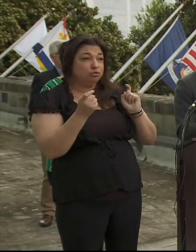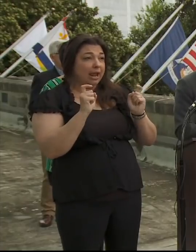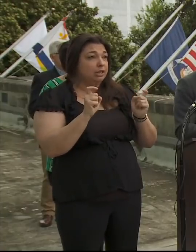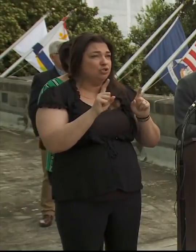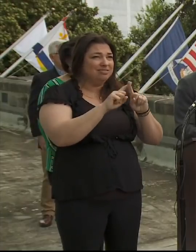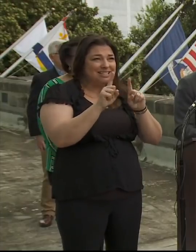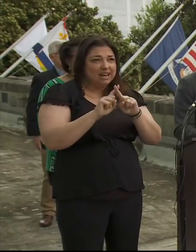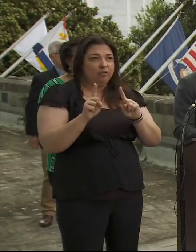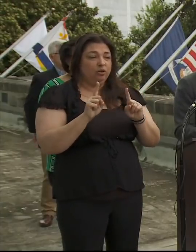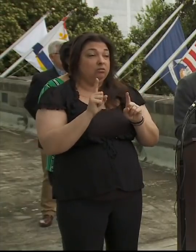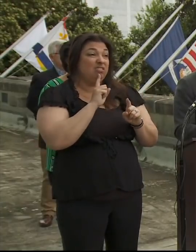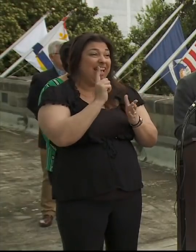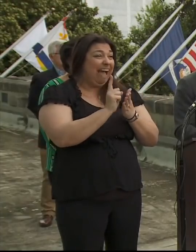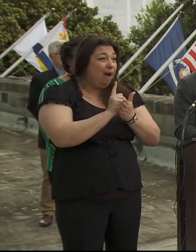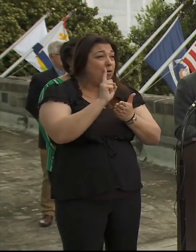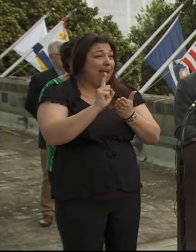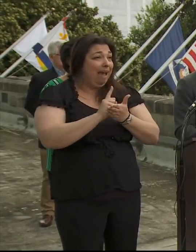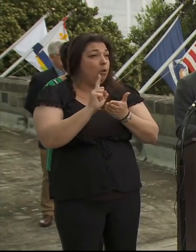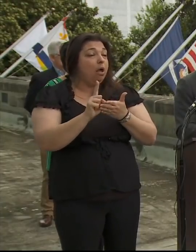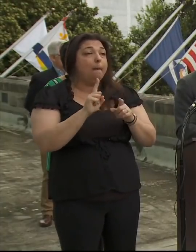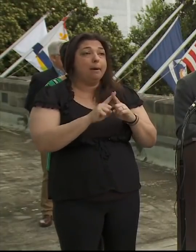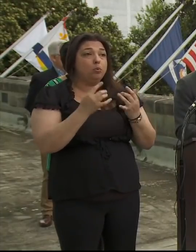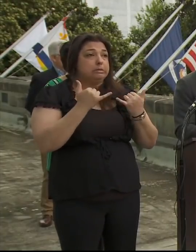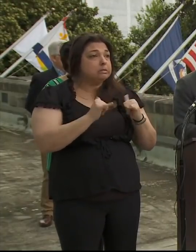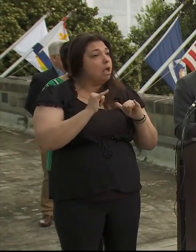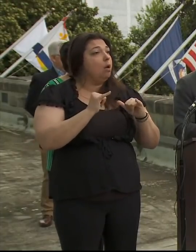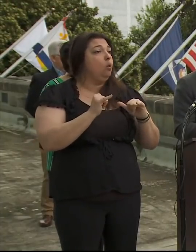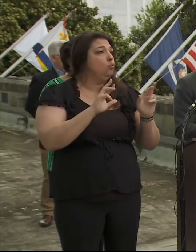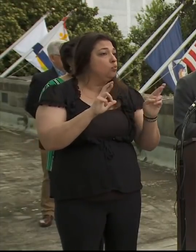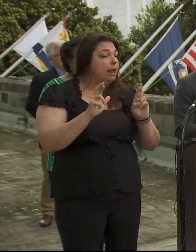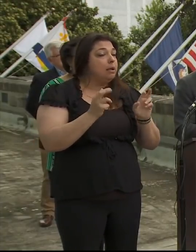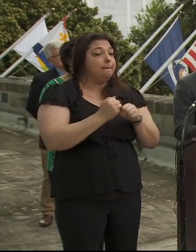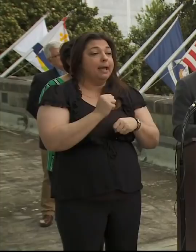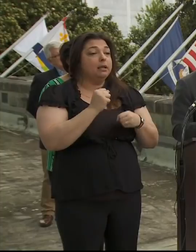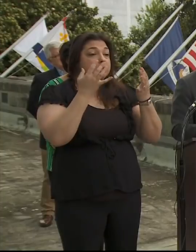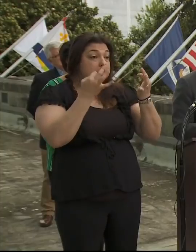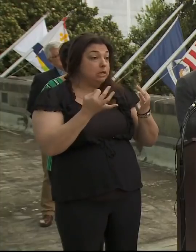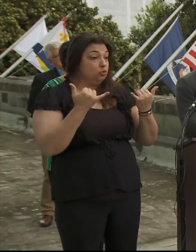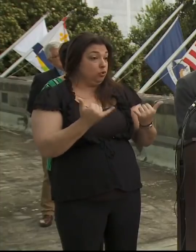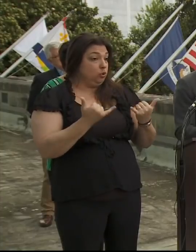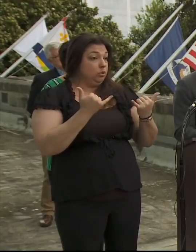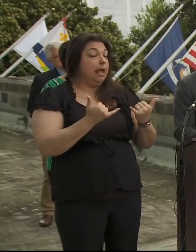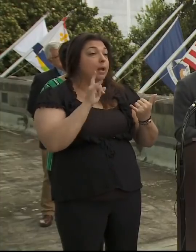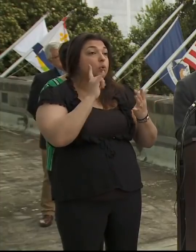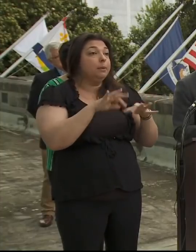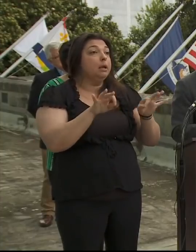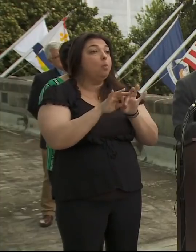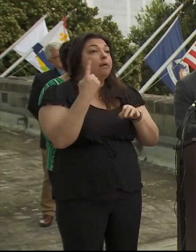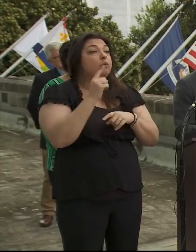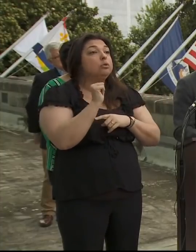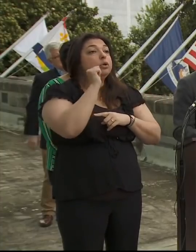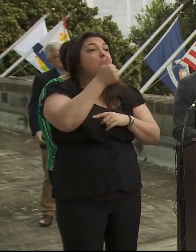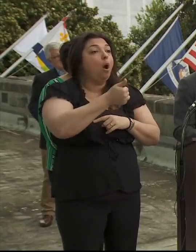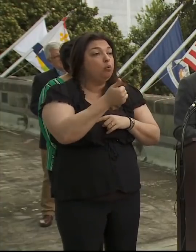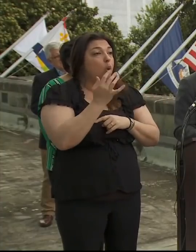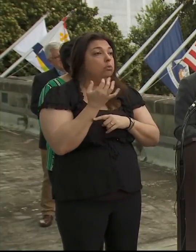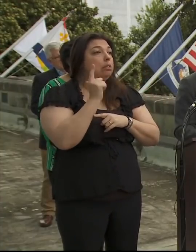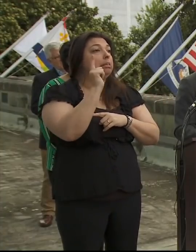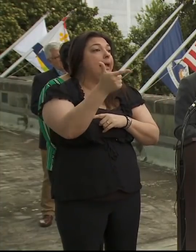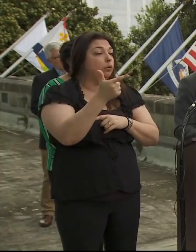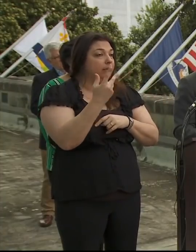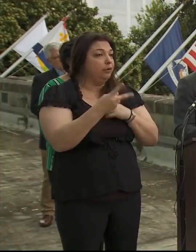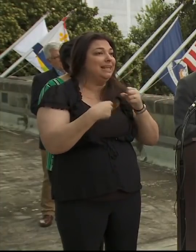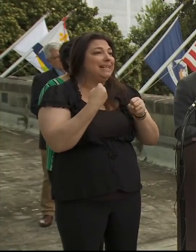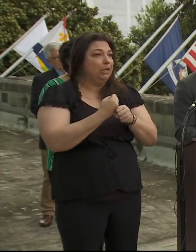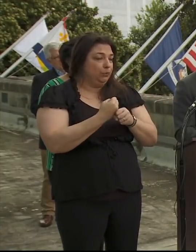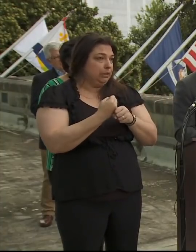differently, almost hour to hour, but we're staying on top of them and making sure that the decisions today matter for the decisions tomorrow, but also matter for the years to